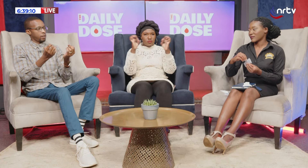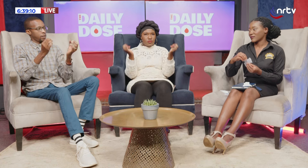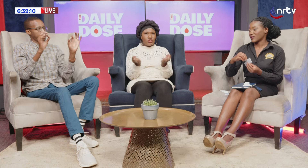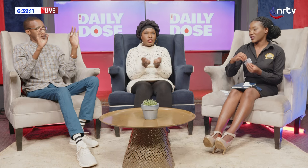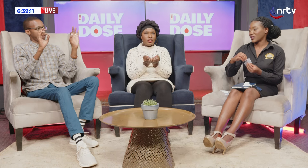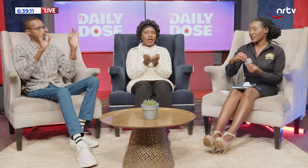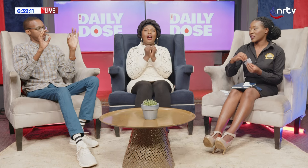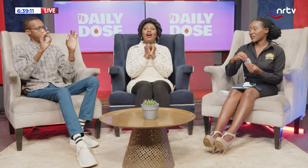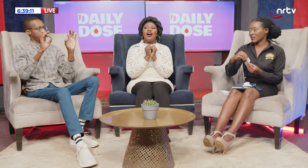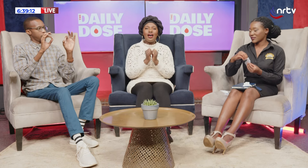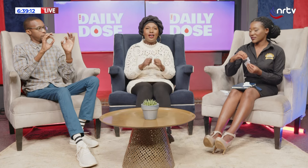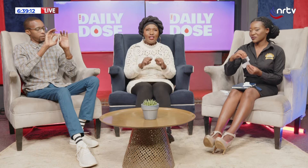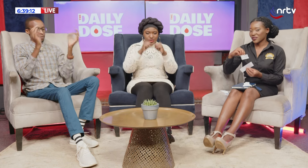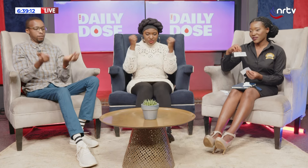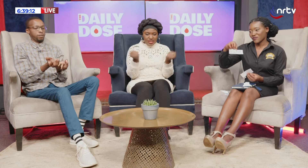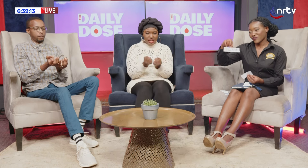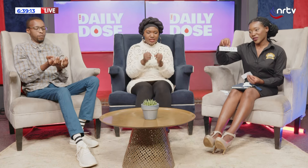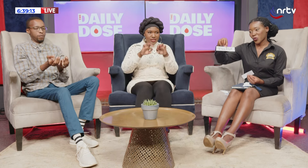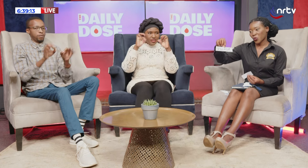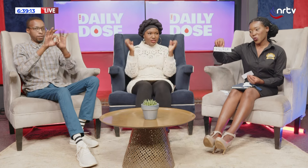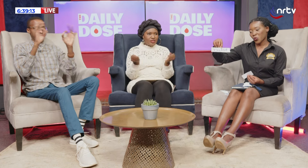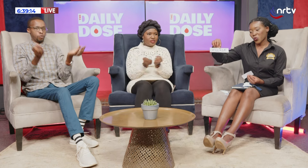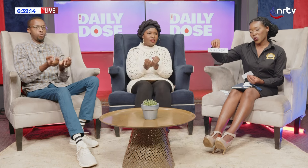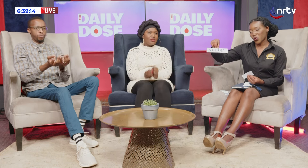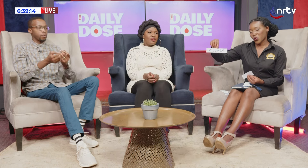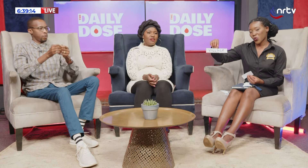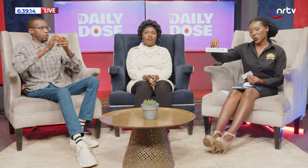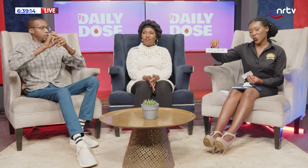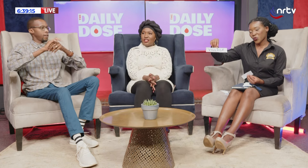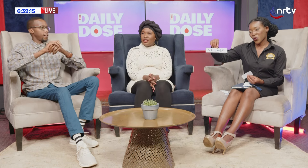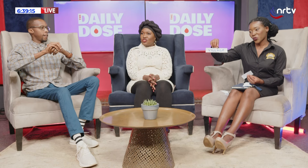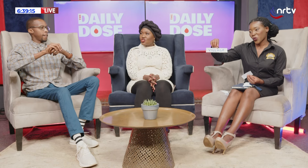G. Yes. Ah. Society. Group. Village.